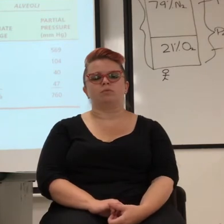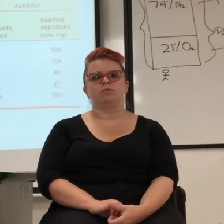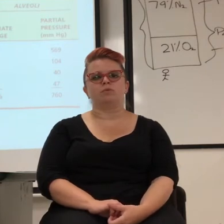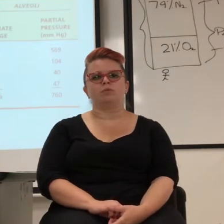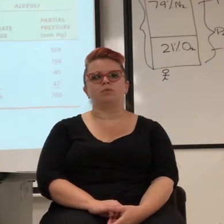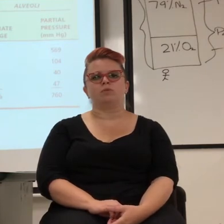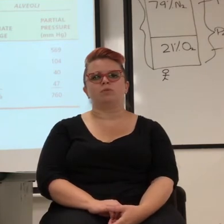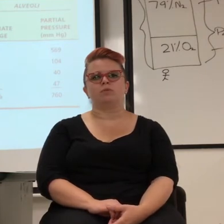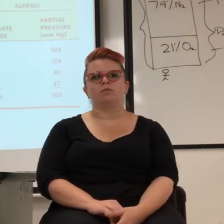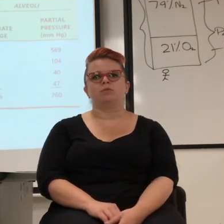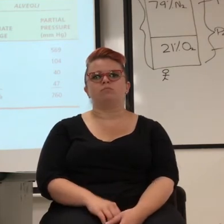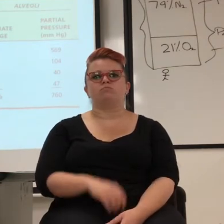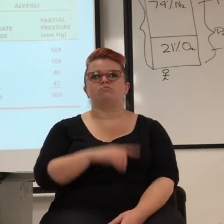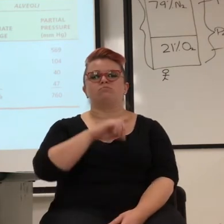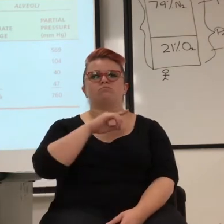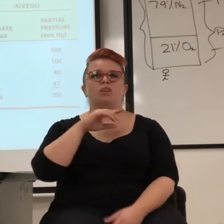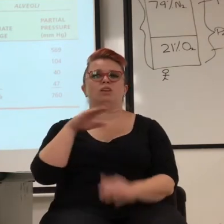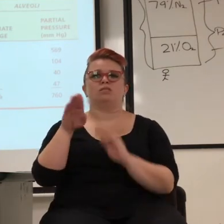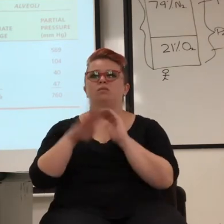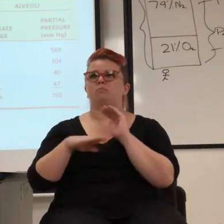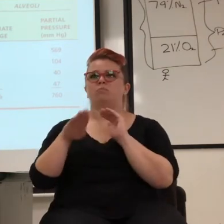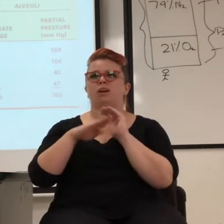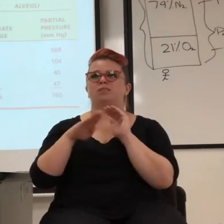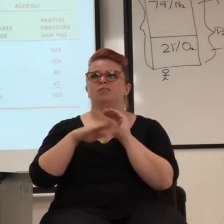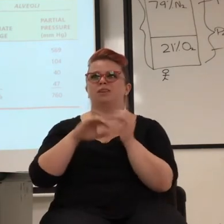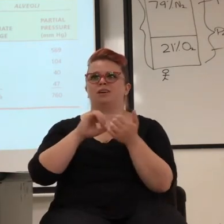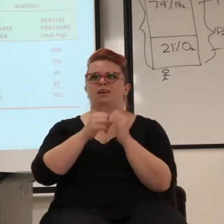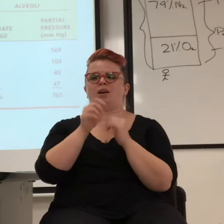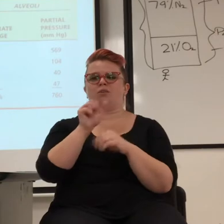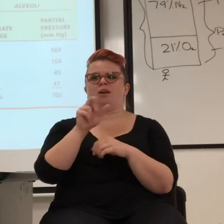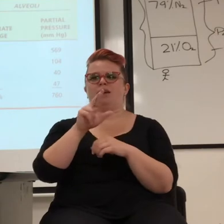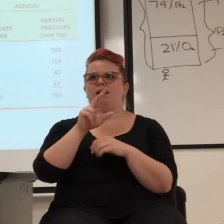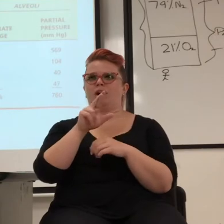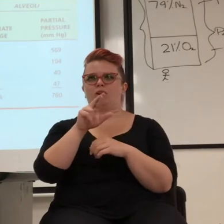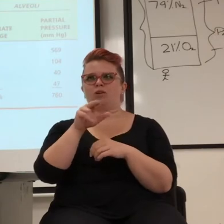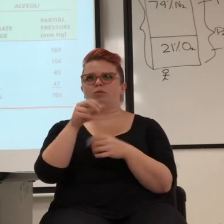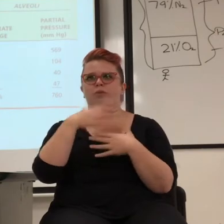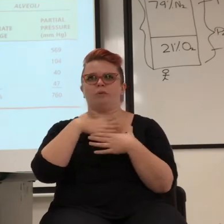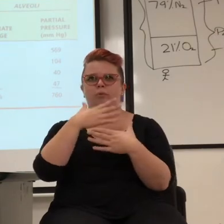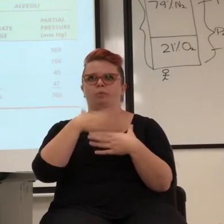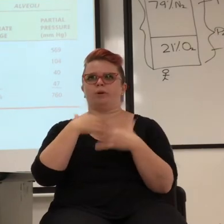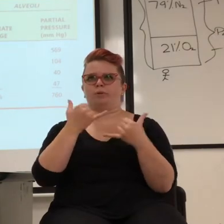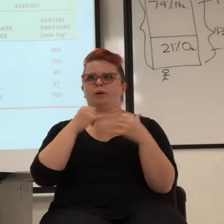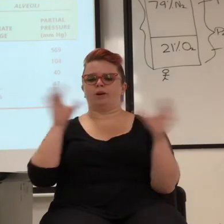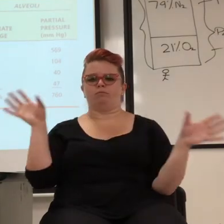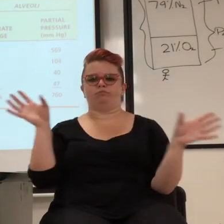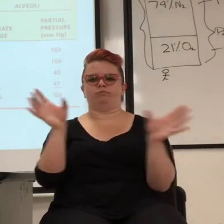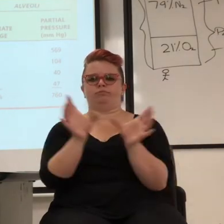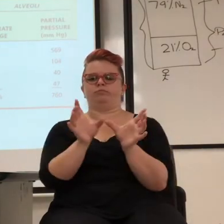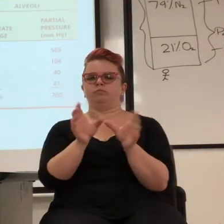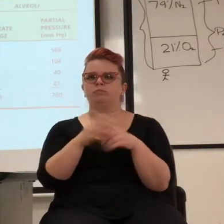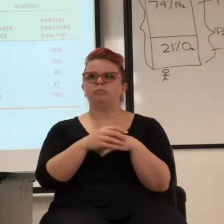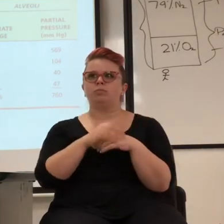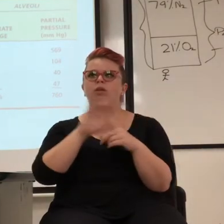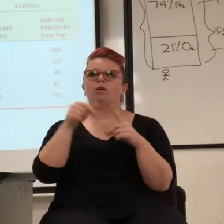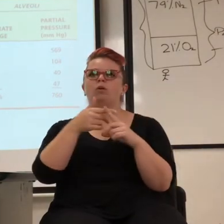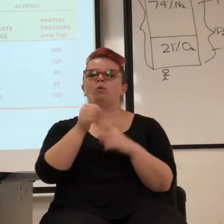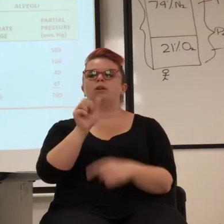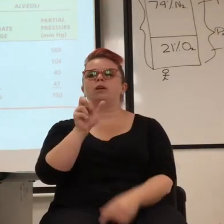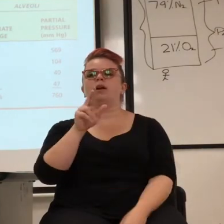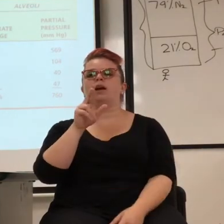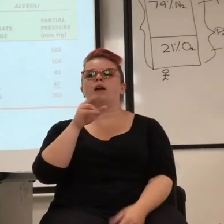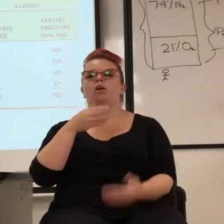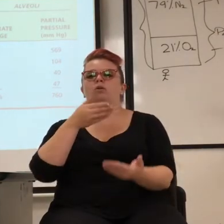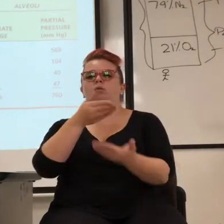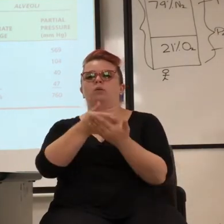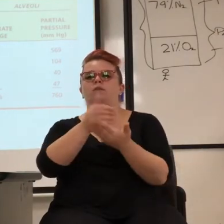So that's basically the air you breathe. Now, if you look at the table, by the time air reaches the alveolar